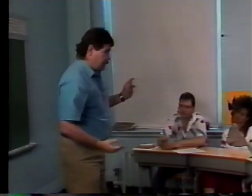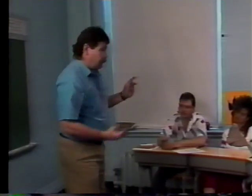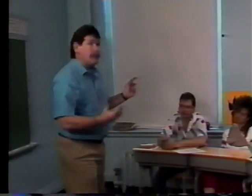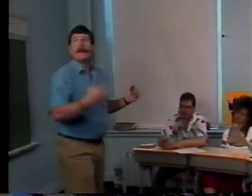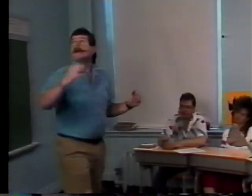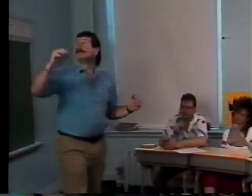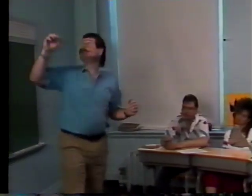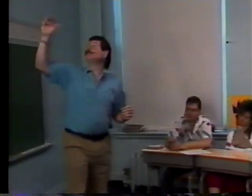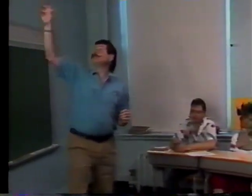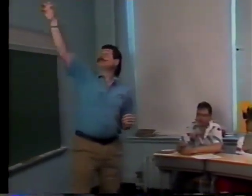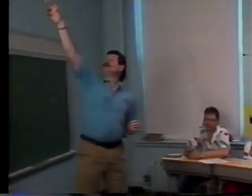Okay?